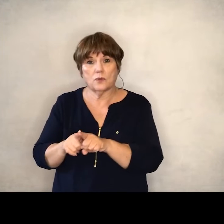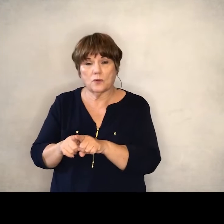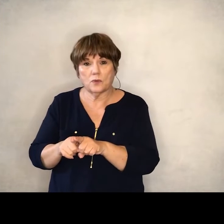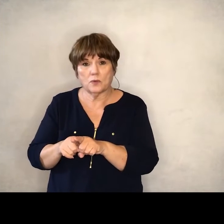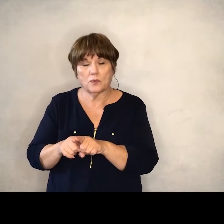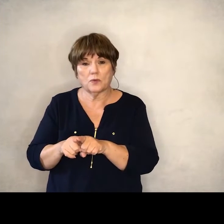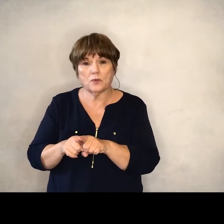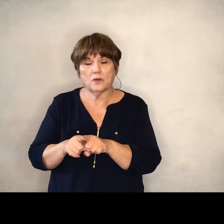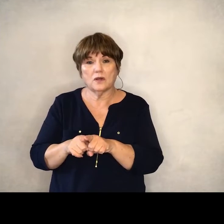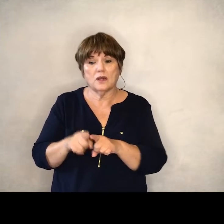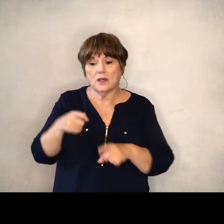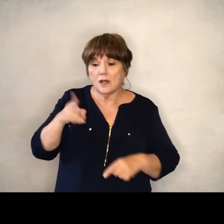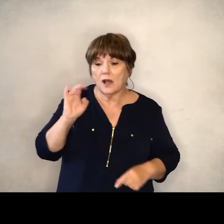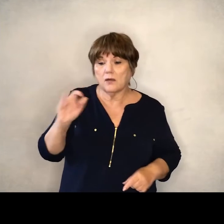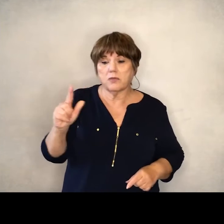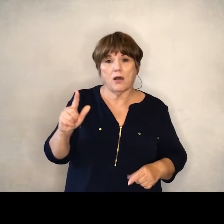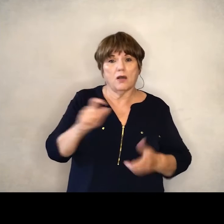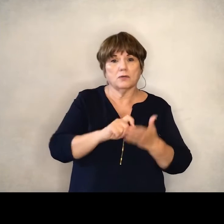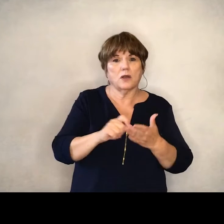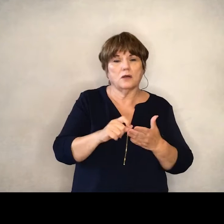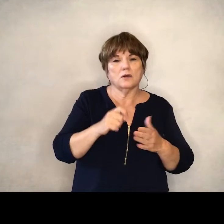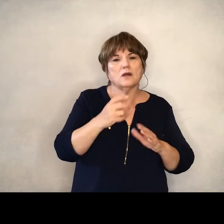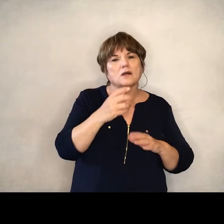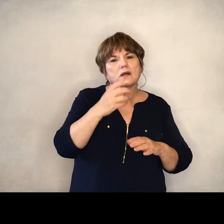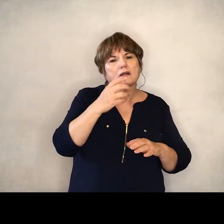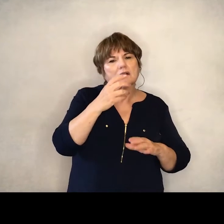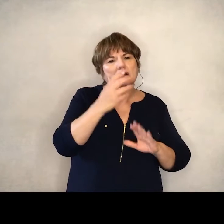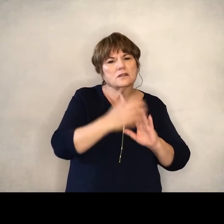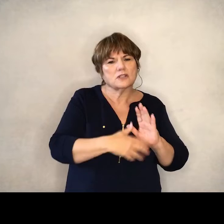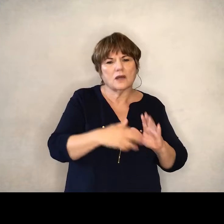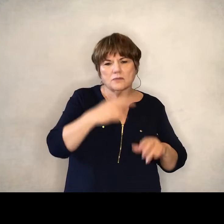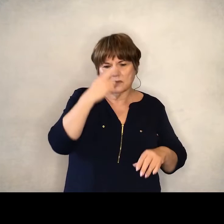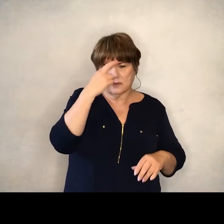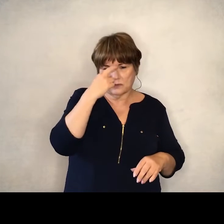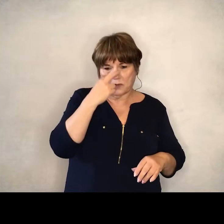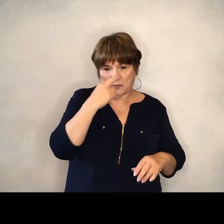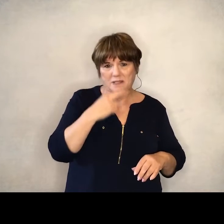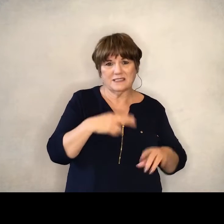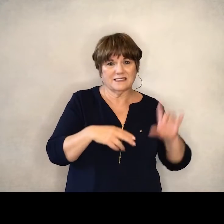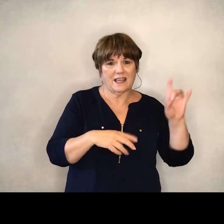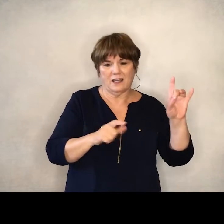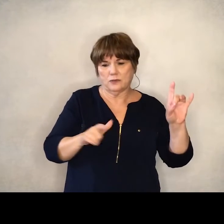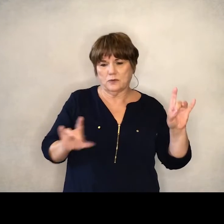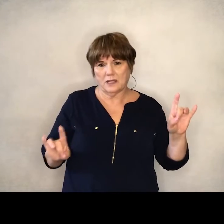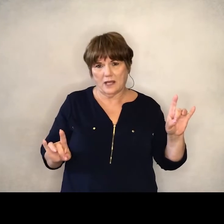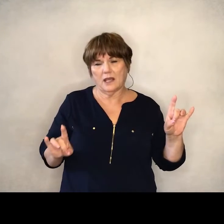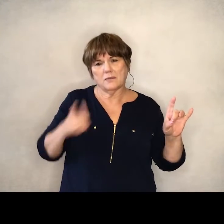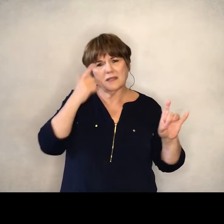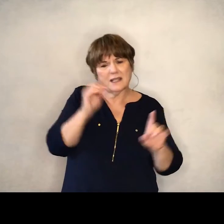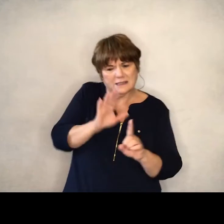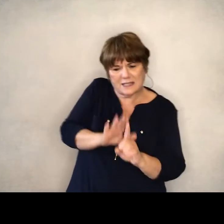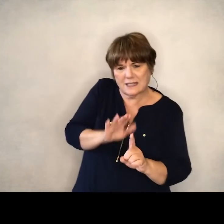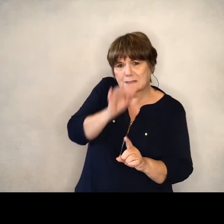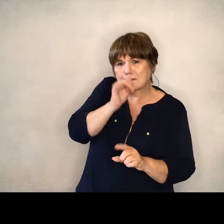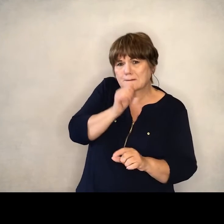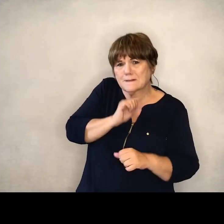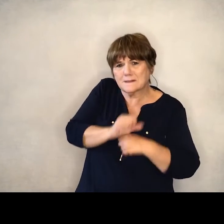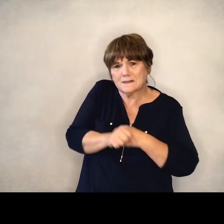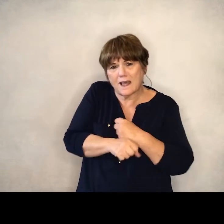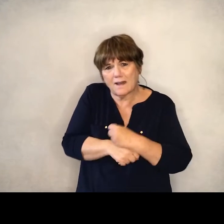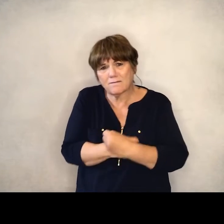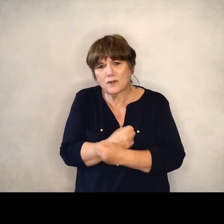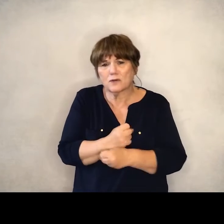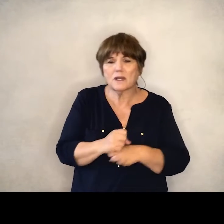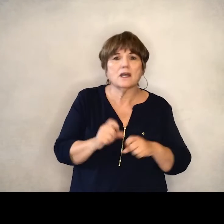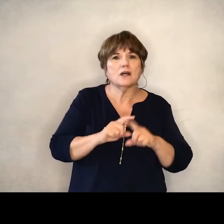Paul wrote Romans 8:28 out of the experience of tremendous personal suffering. But Paul sees the sufferings of